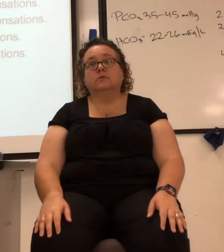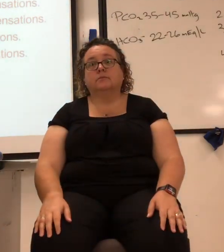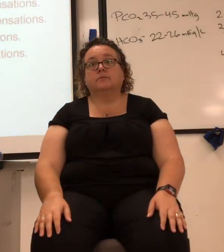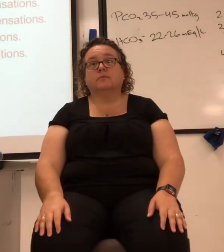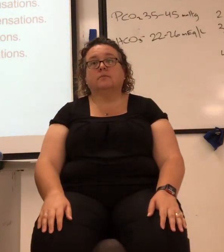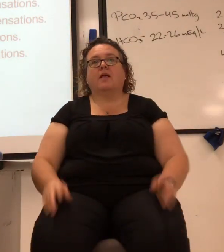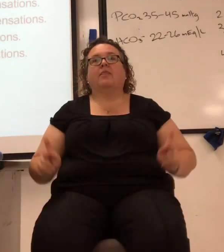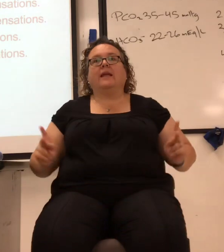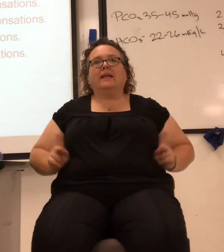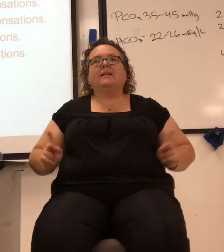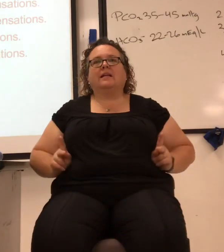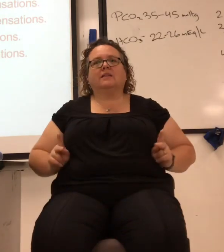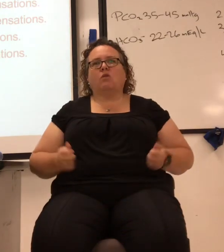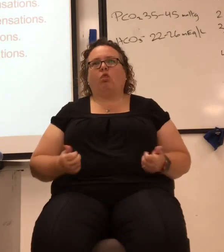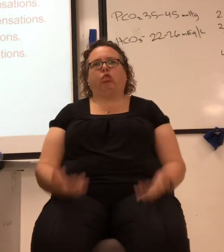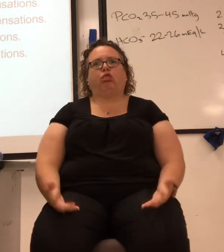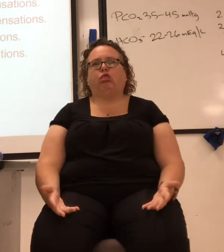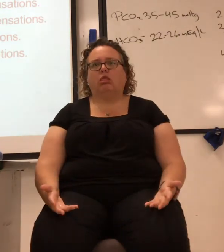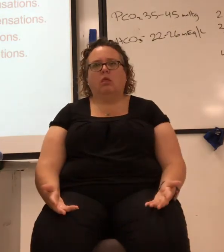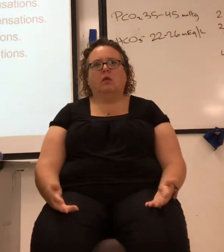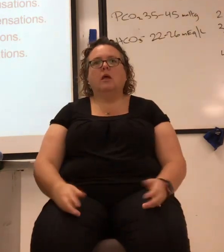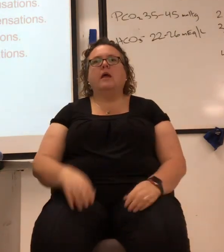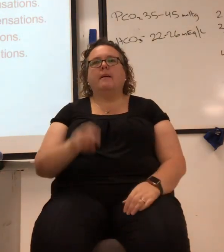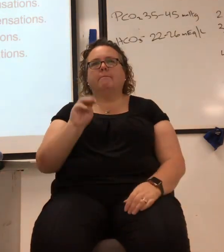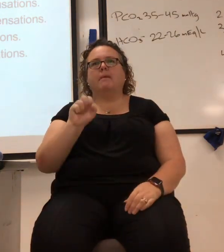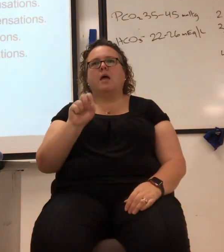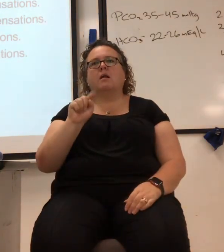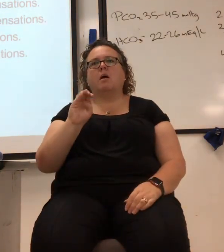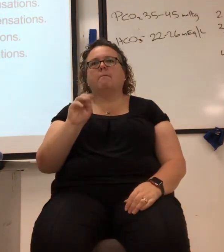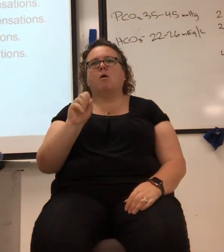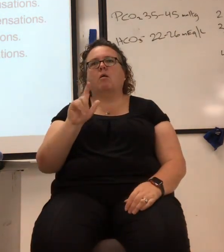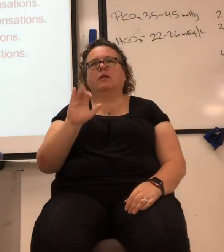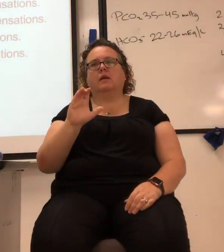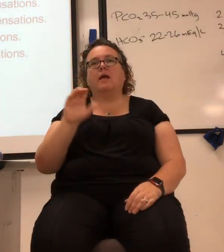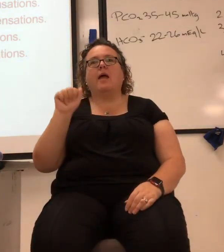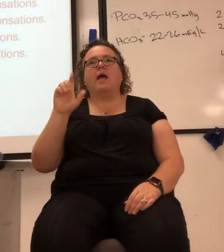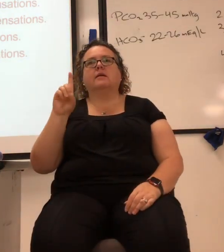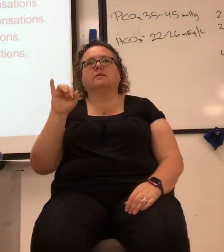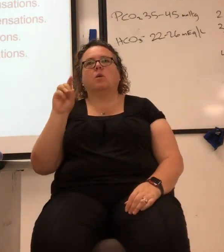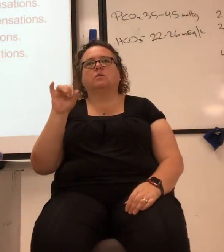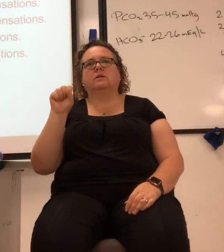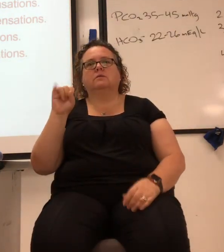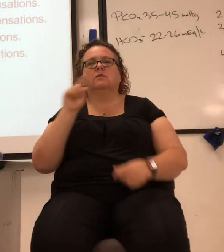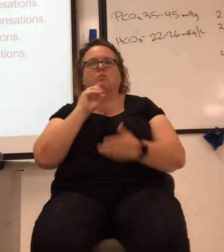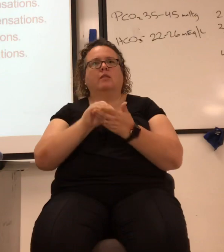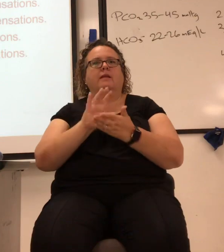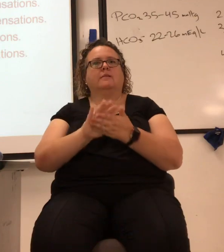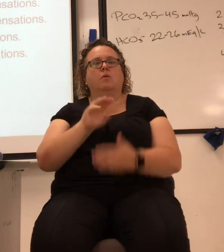next, PCO2, to determine if it's a respiratory cause.